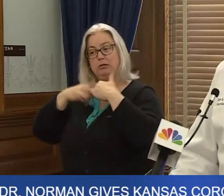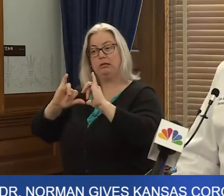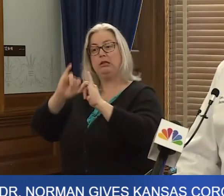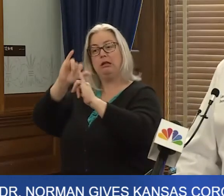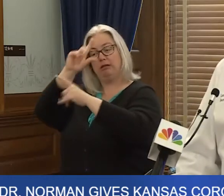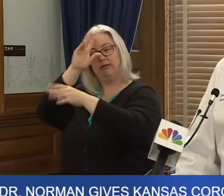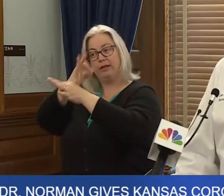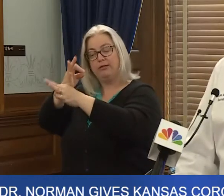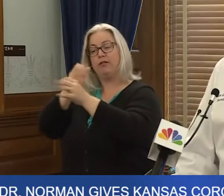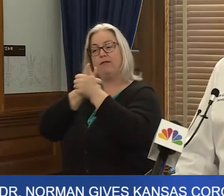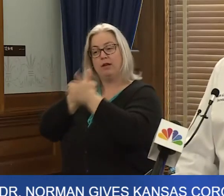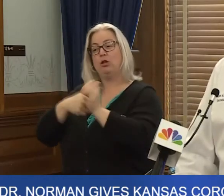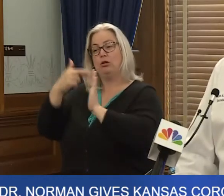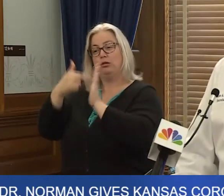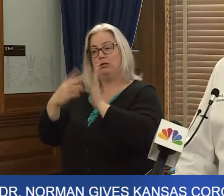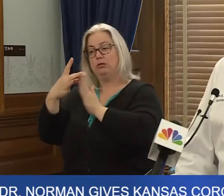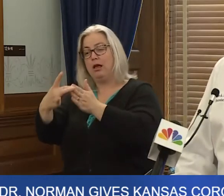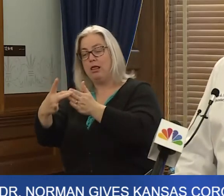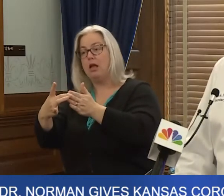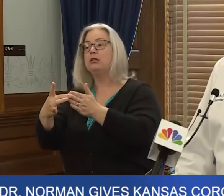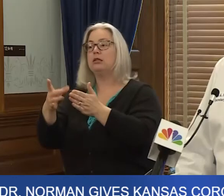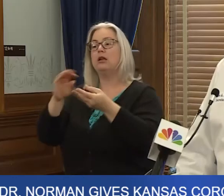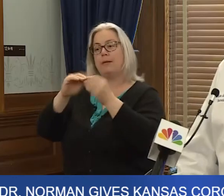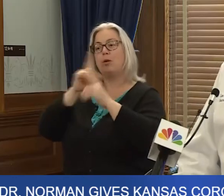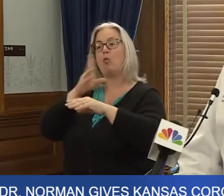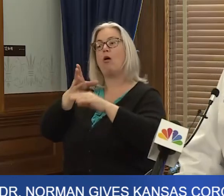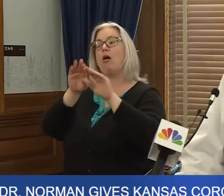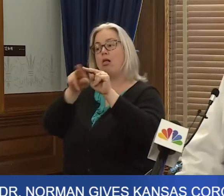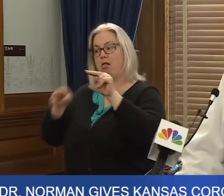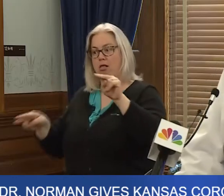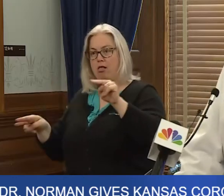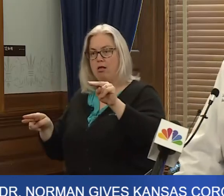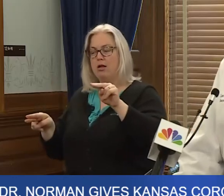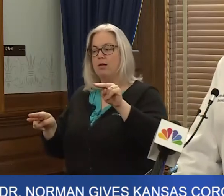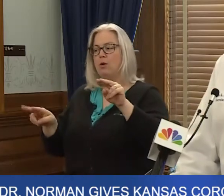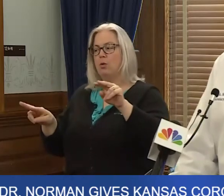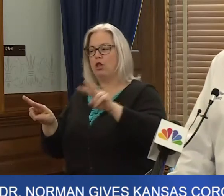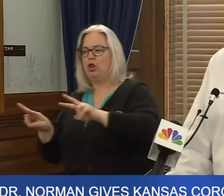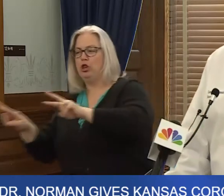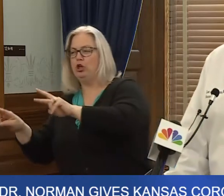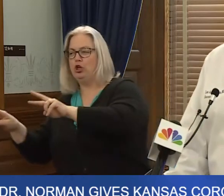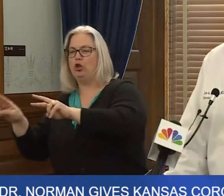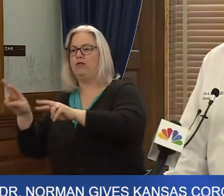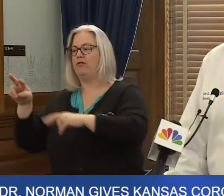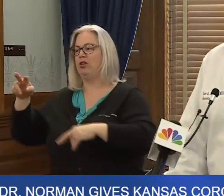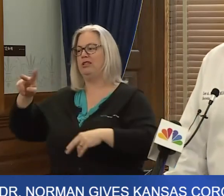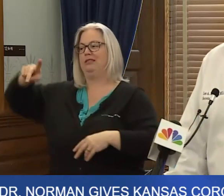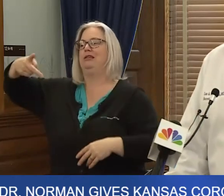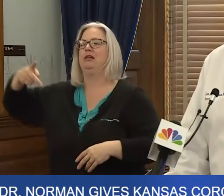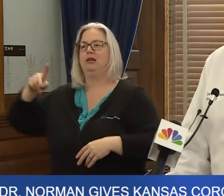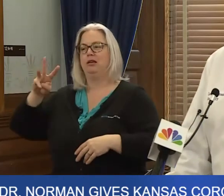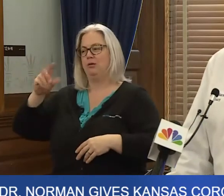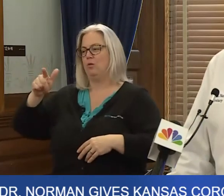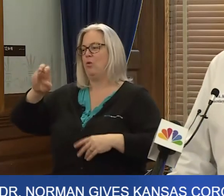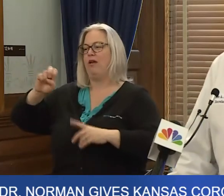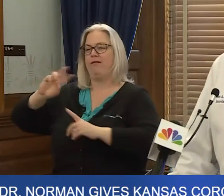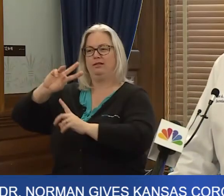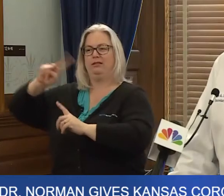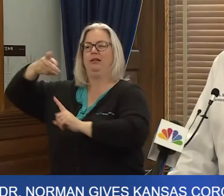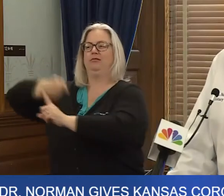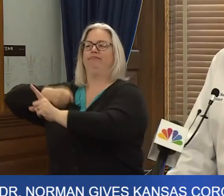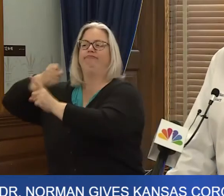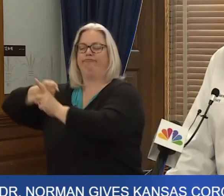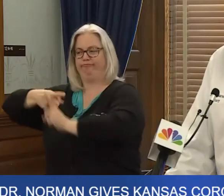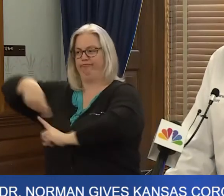improve. But as we look toward a second wave, and that's, by the way, how pandemics act, they have for hundreds of